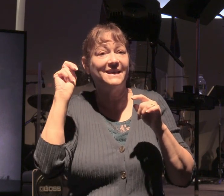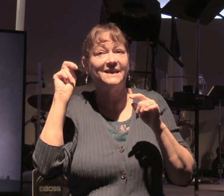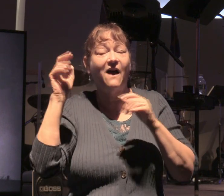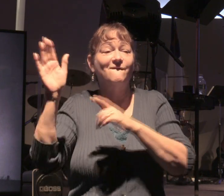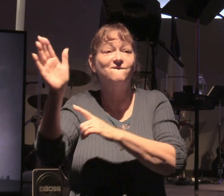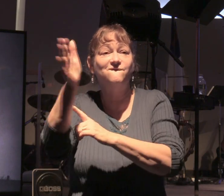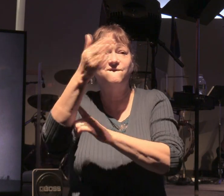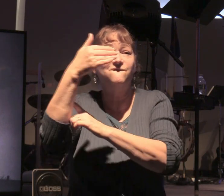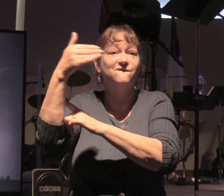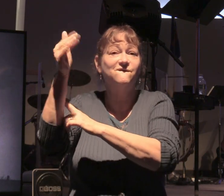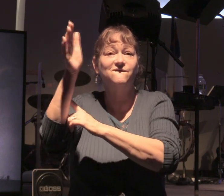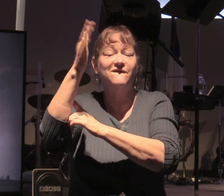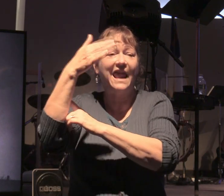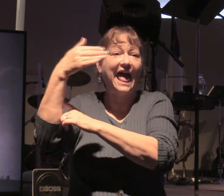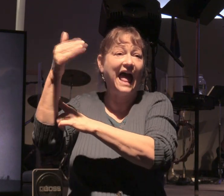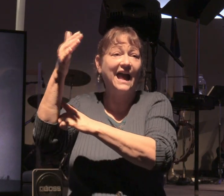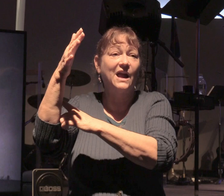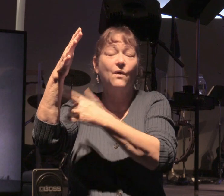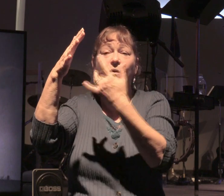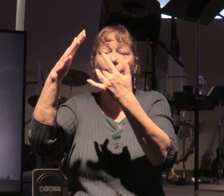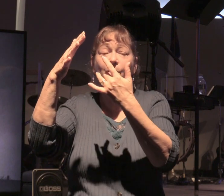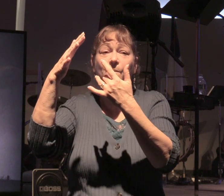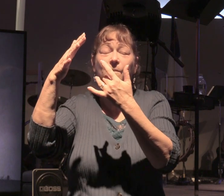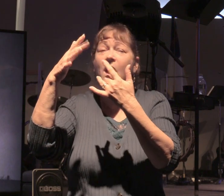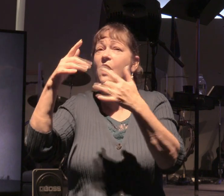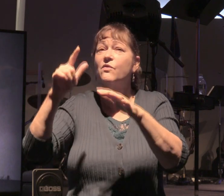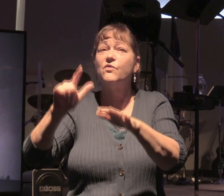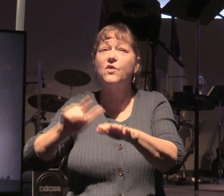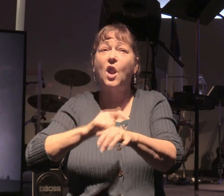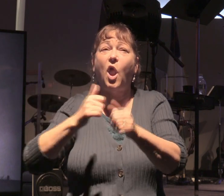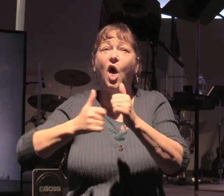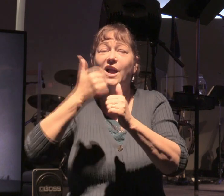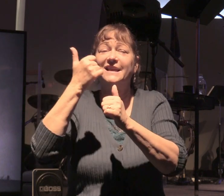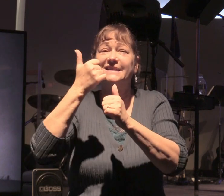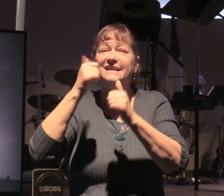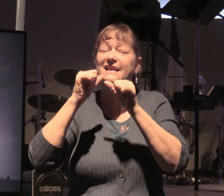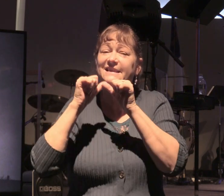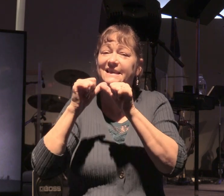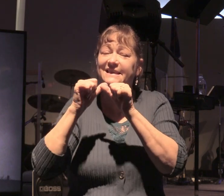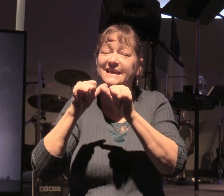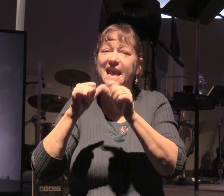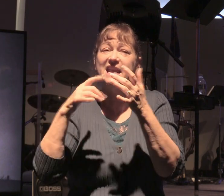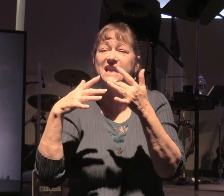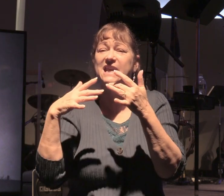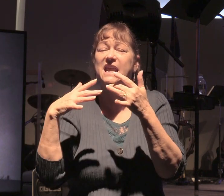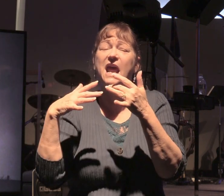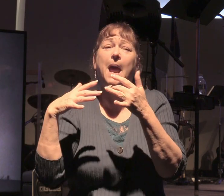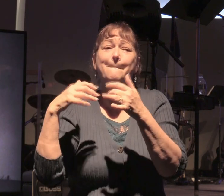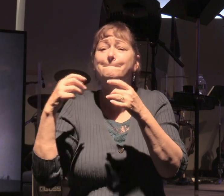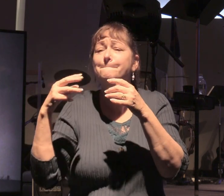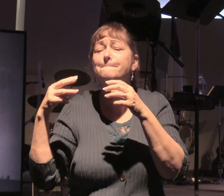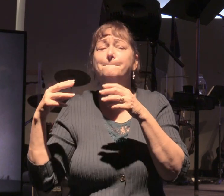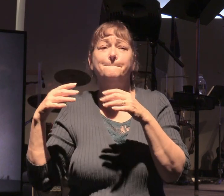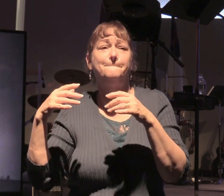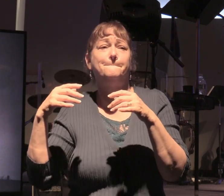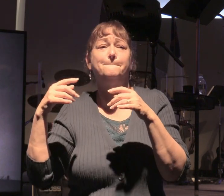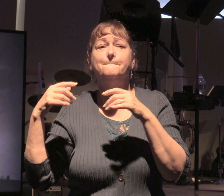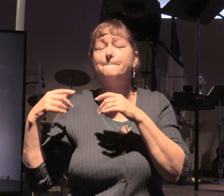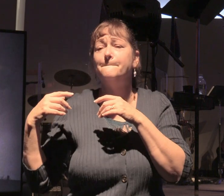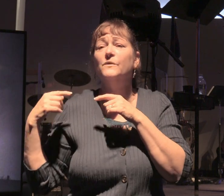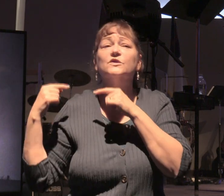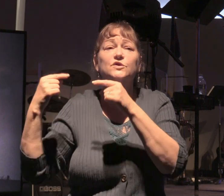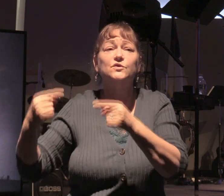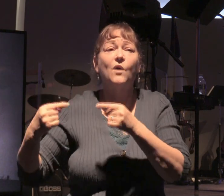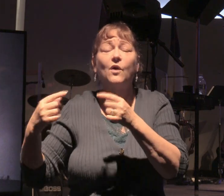citadel. On March 2nd, the longest sustained infantry battle of that war